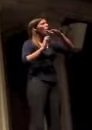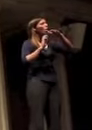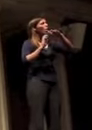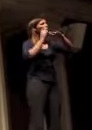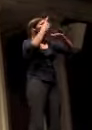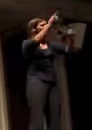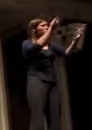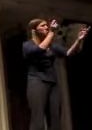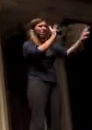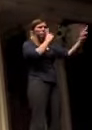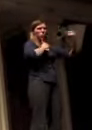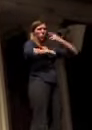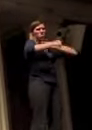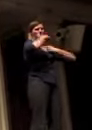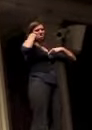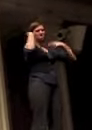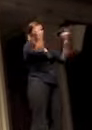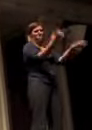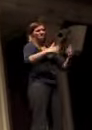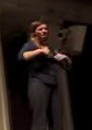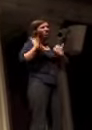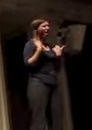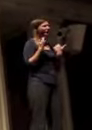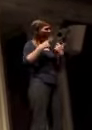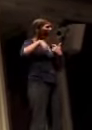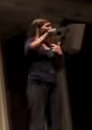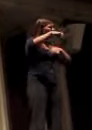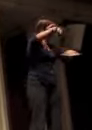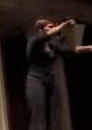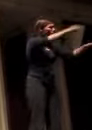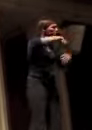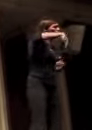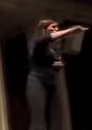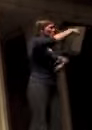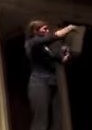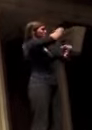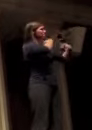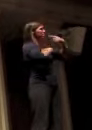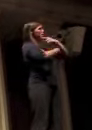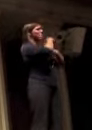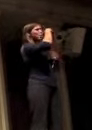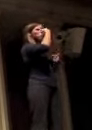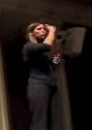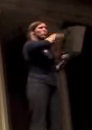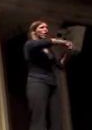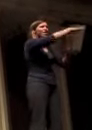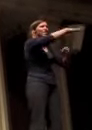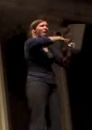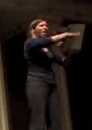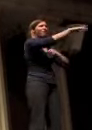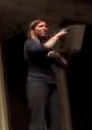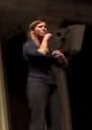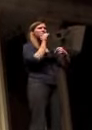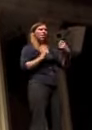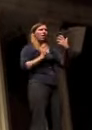my life by people that look just like you of things that I am not good enough or unfit for. Buddy,